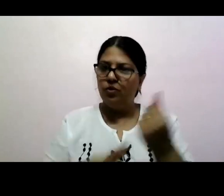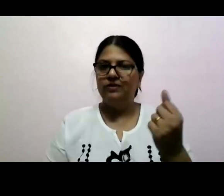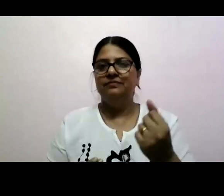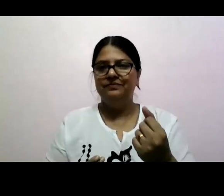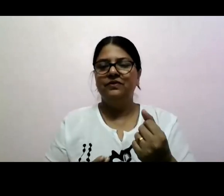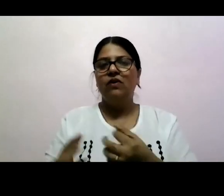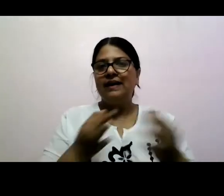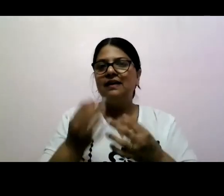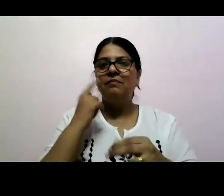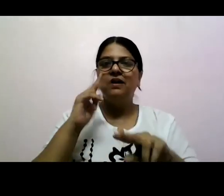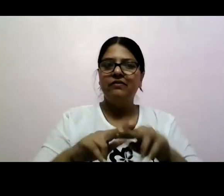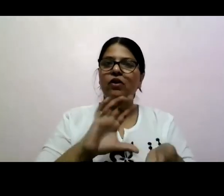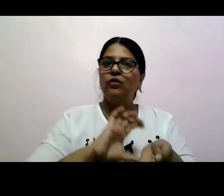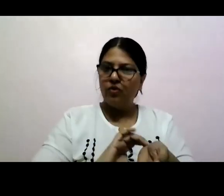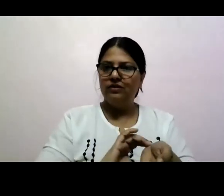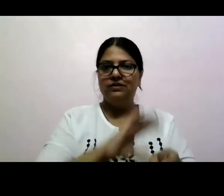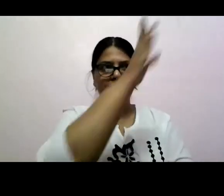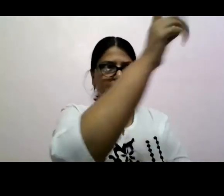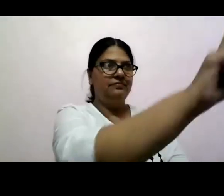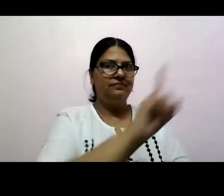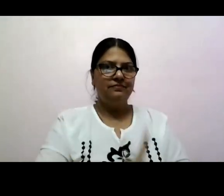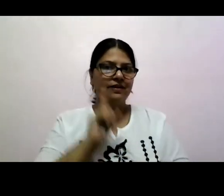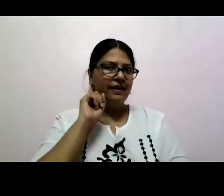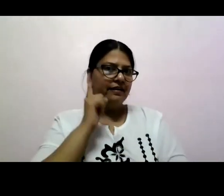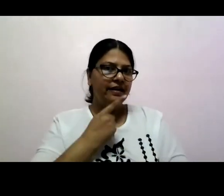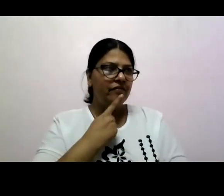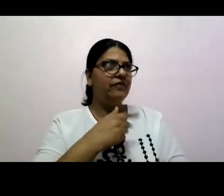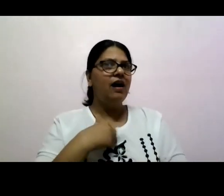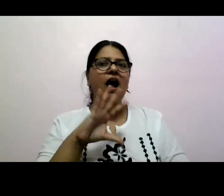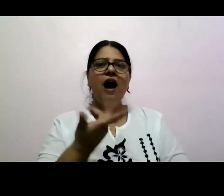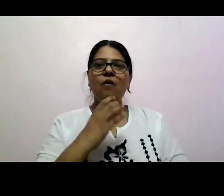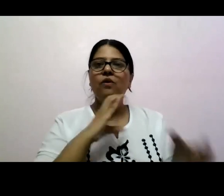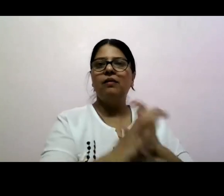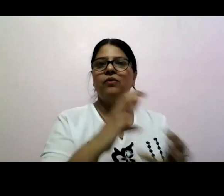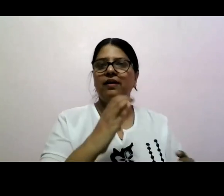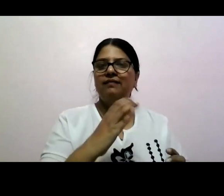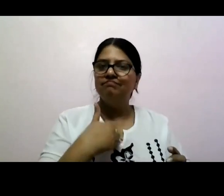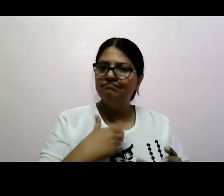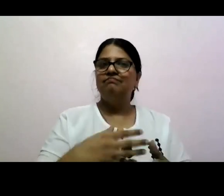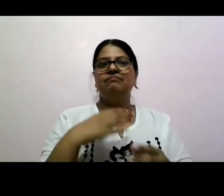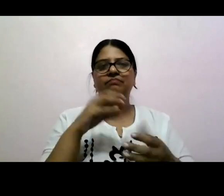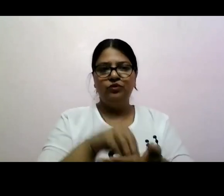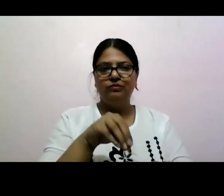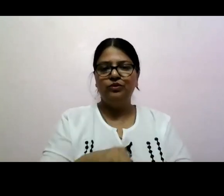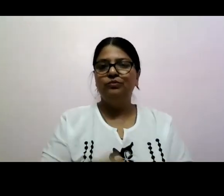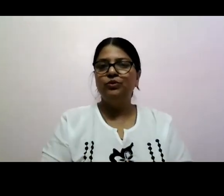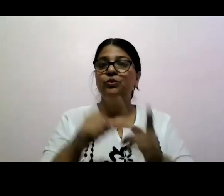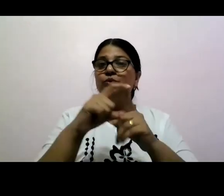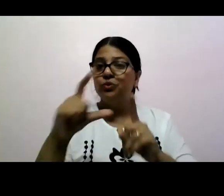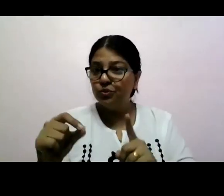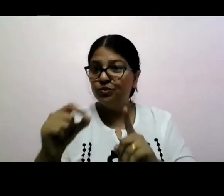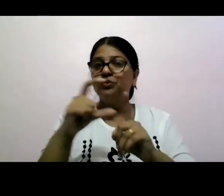awareness, both for hearing and the deaf. So we got doctors and we had deaf people, and we told